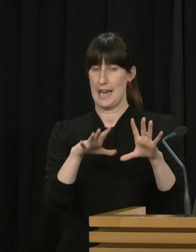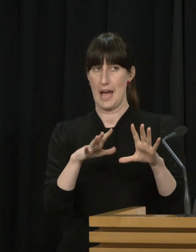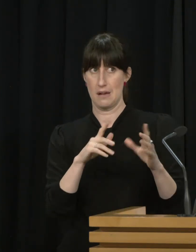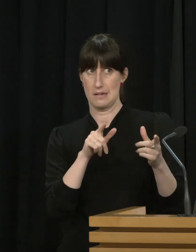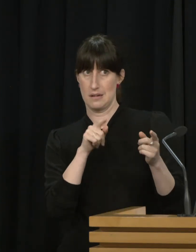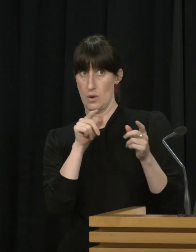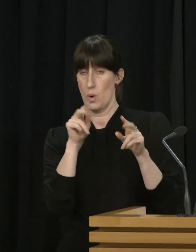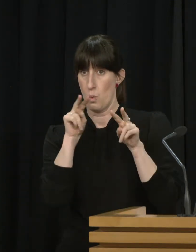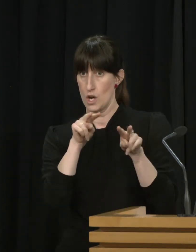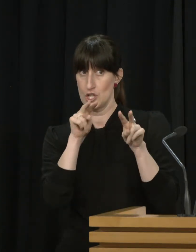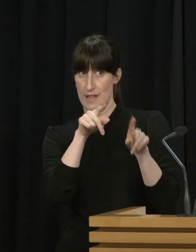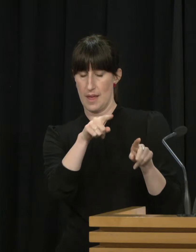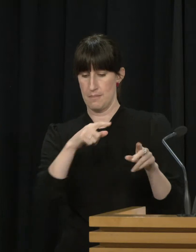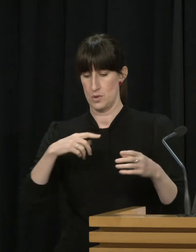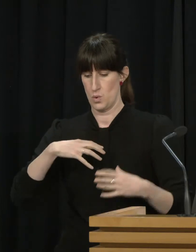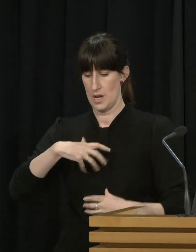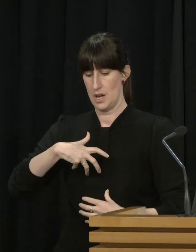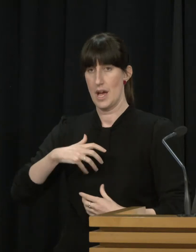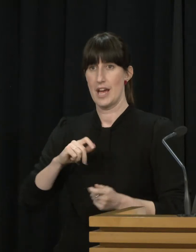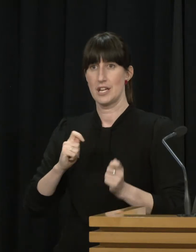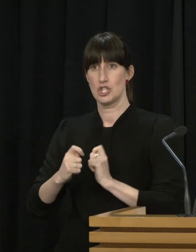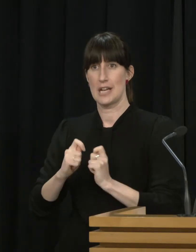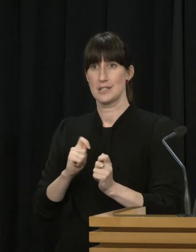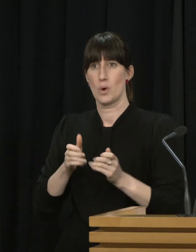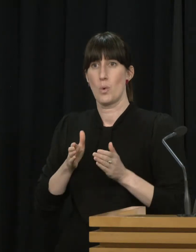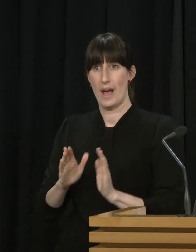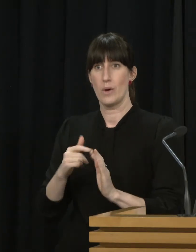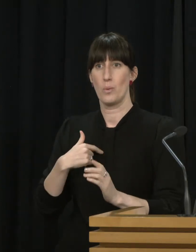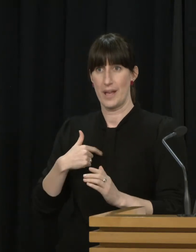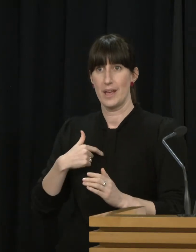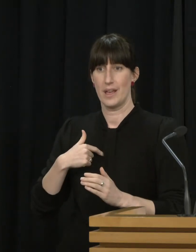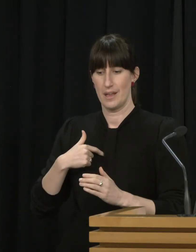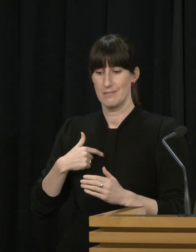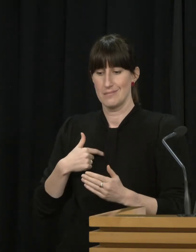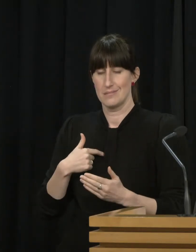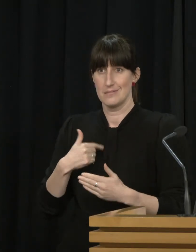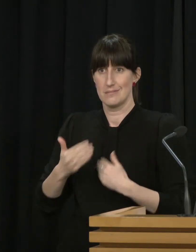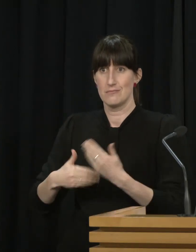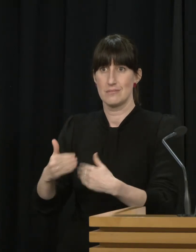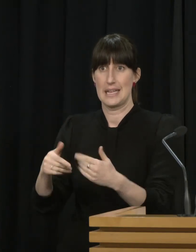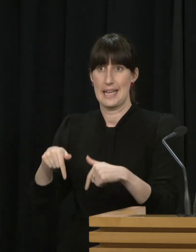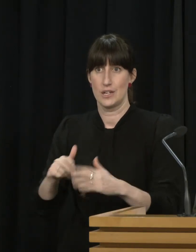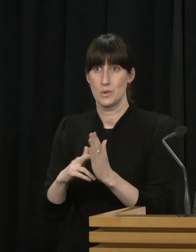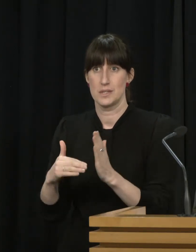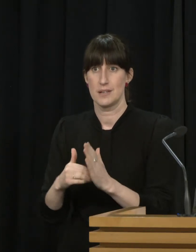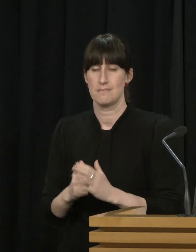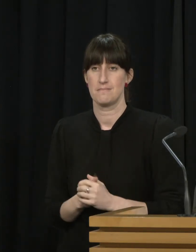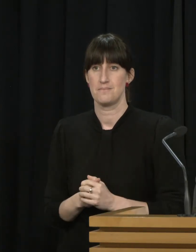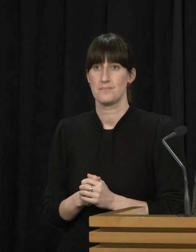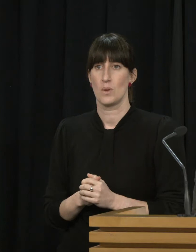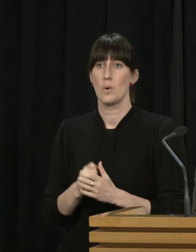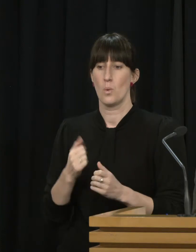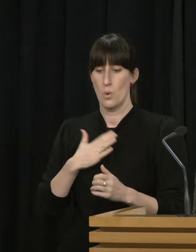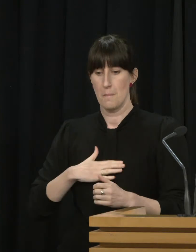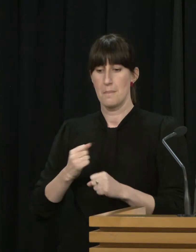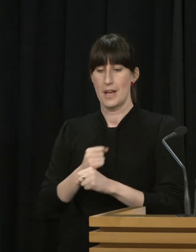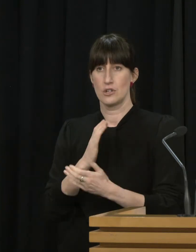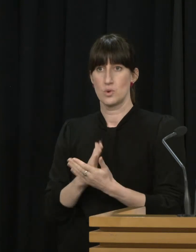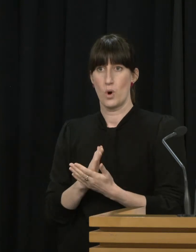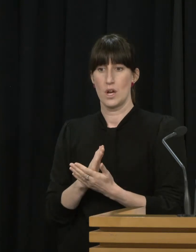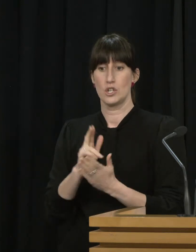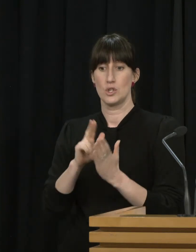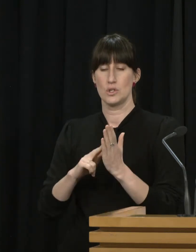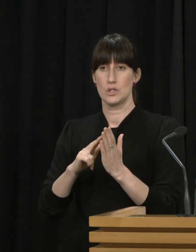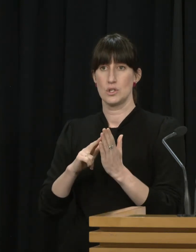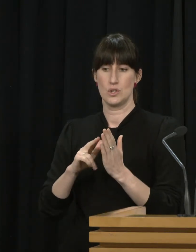our likely response to new, more infectious variants as we seek to ensure that COVID-19 does not gain a